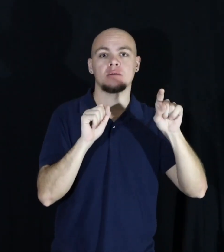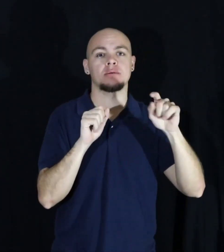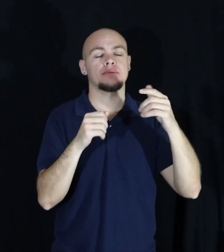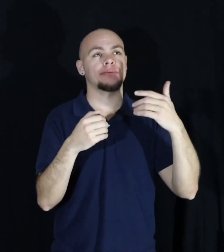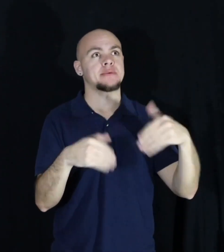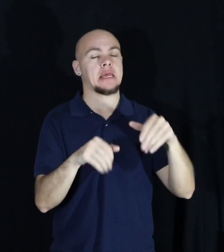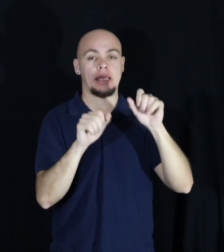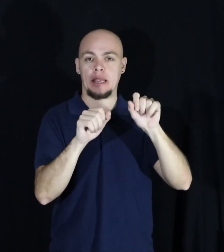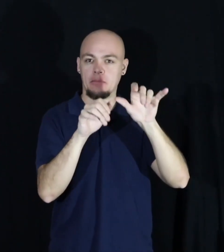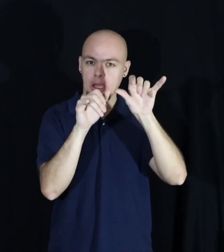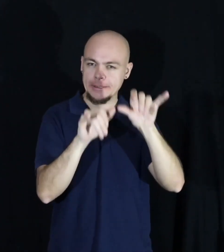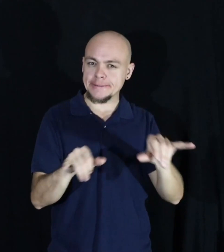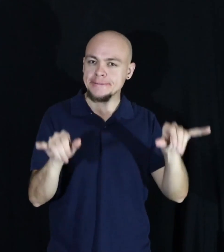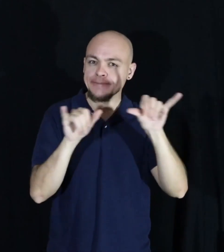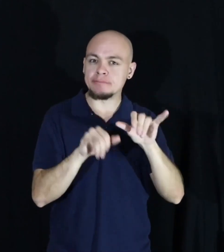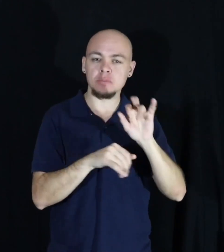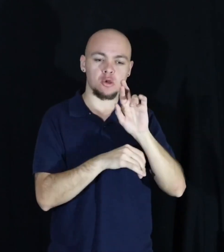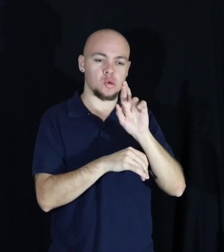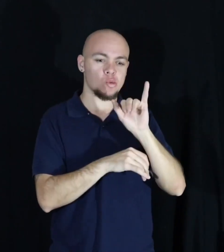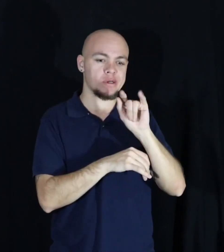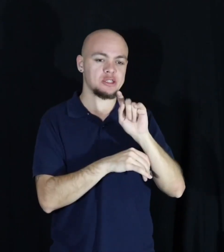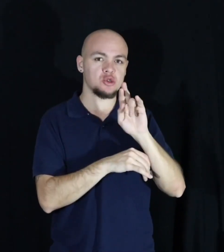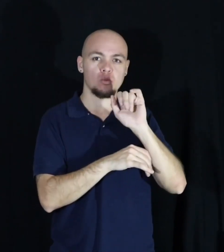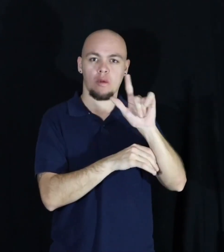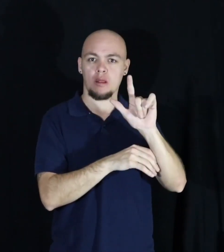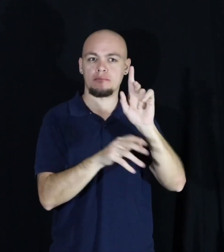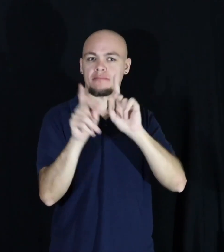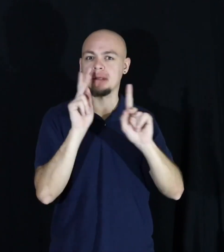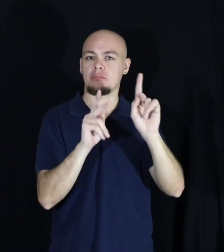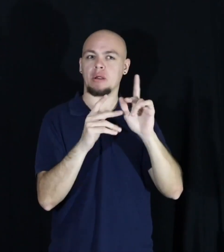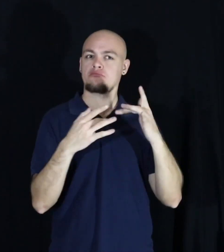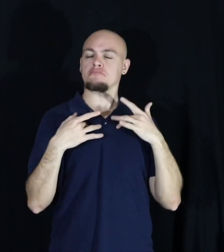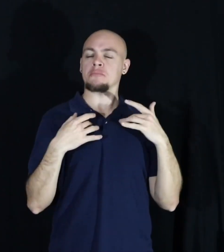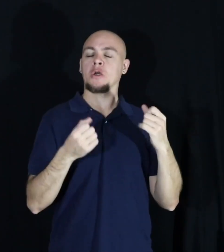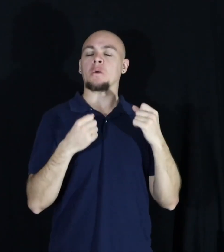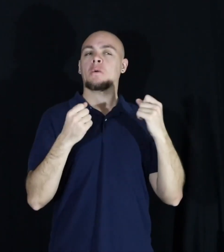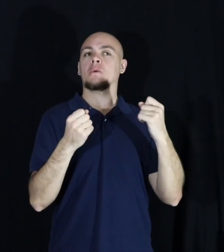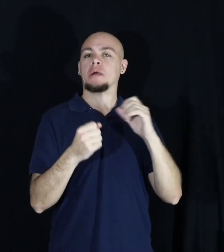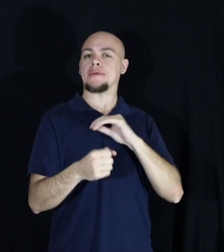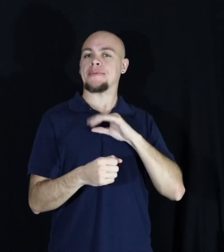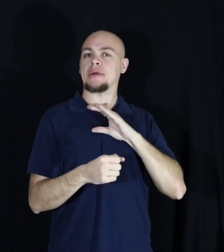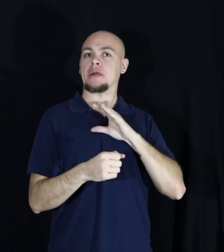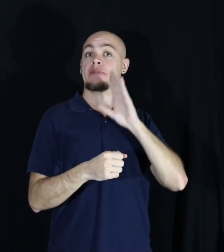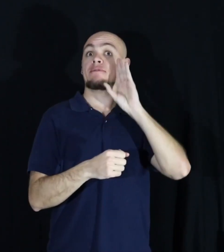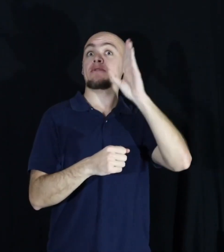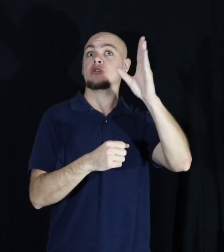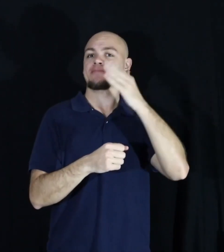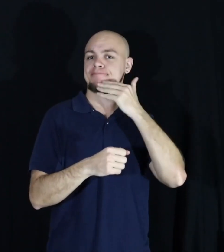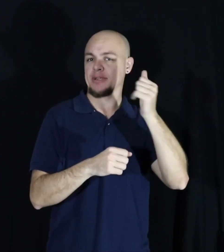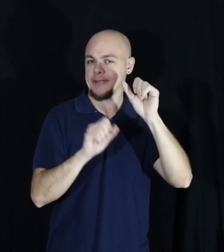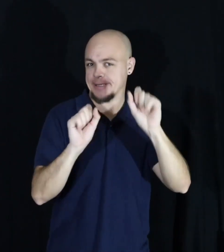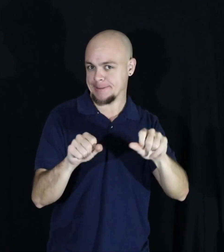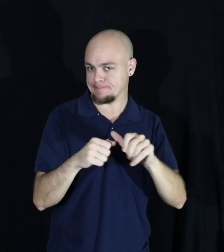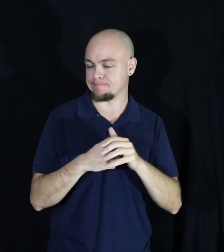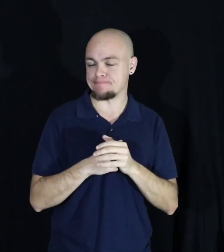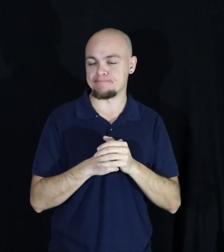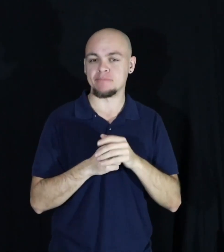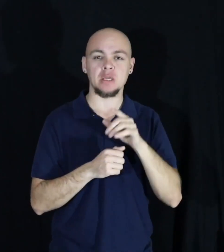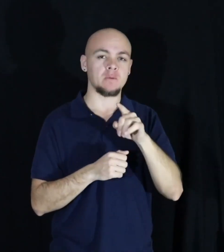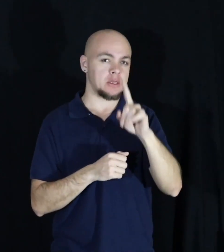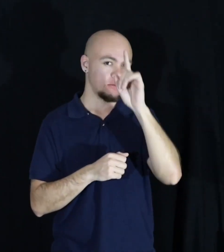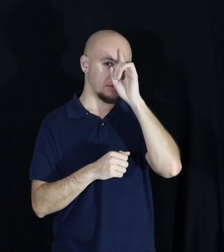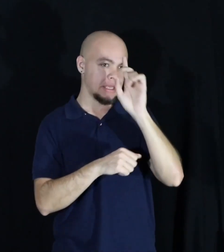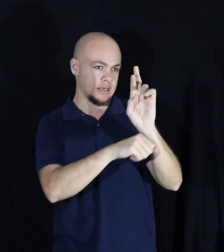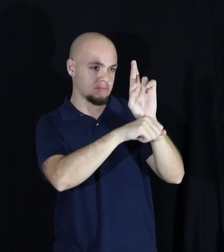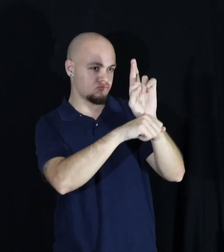ritual that transforms us and emboldens us to create a better future. Now, when you think about